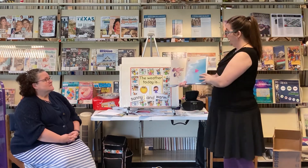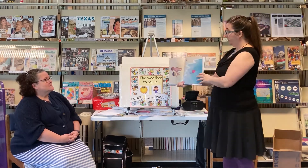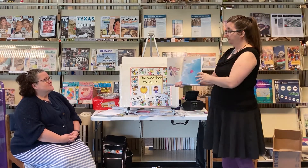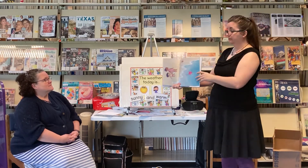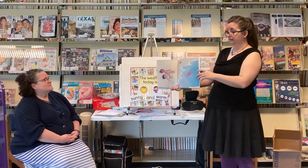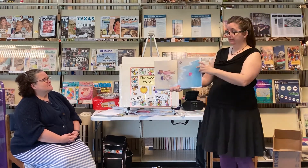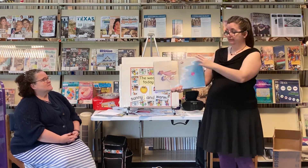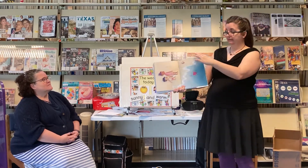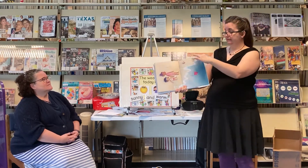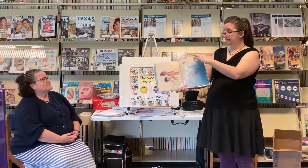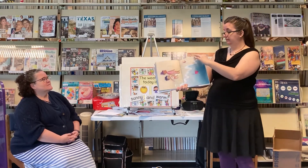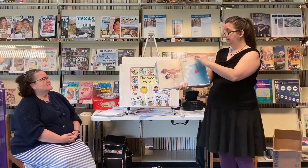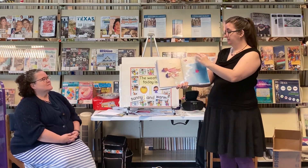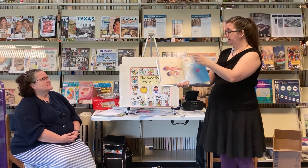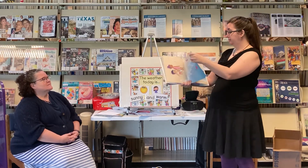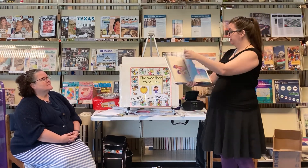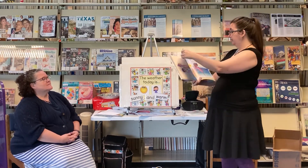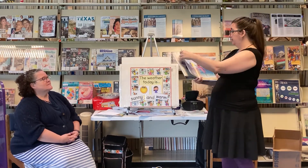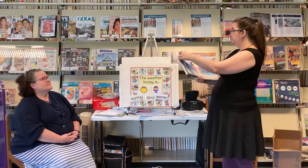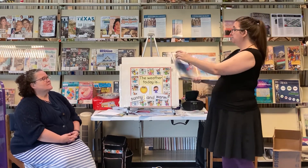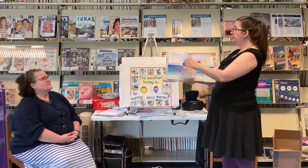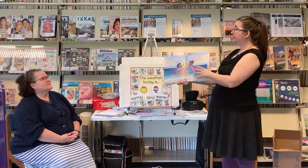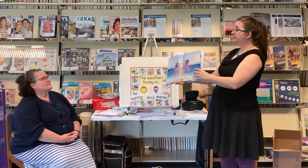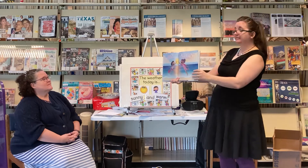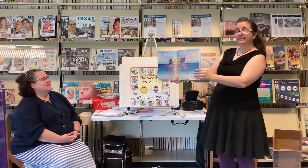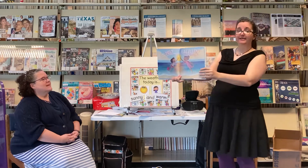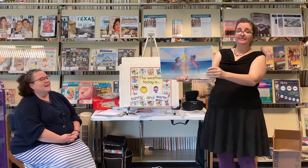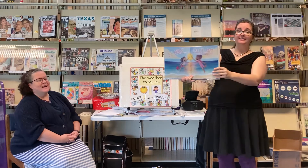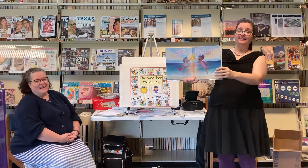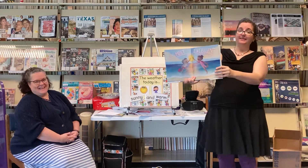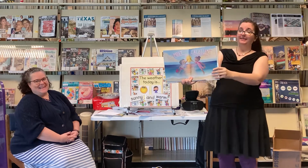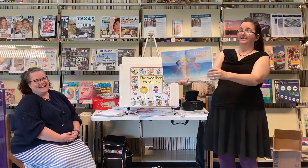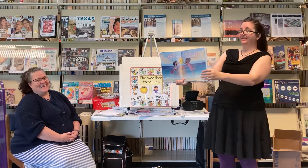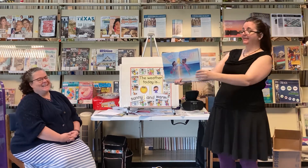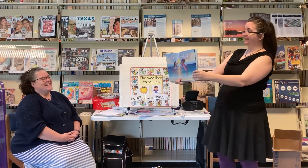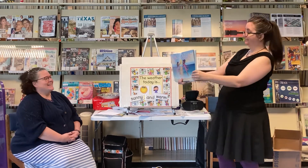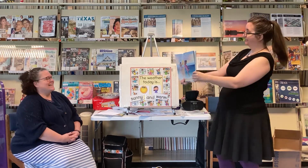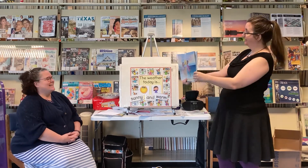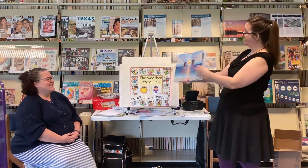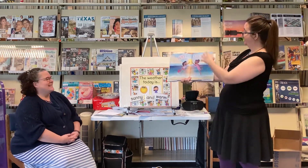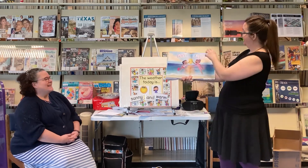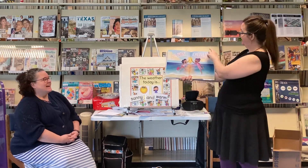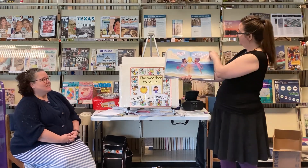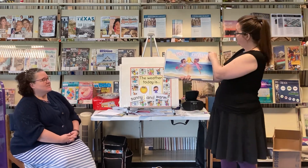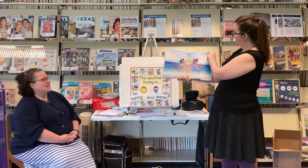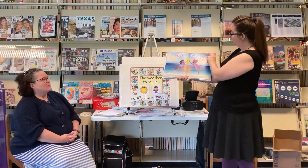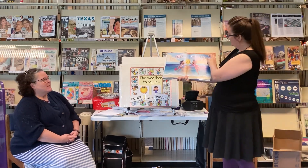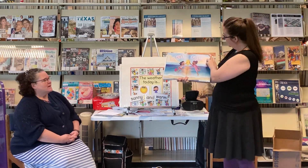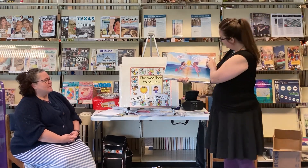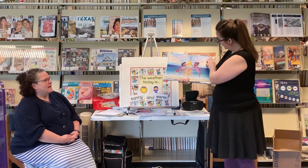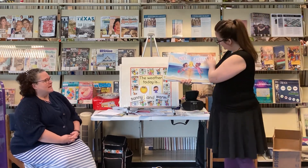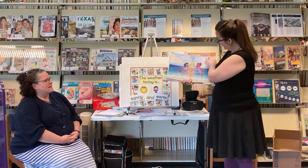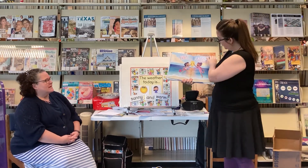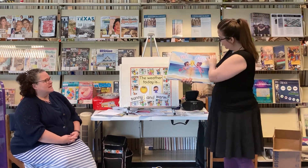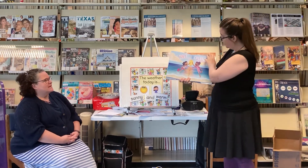That was... most excellent! And look, she got her bucket back.